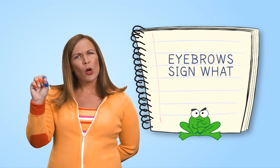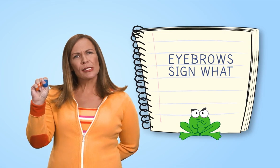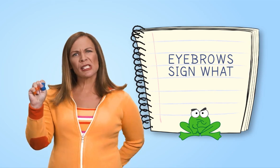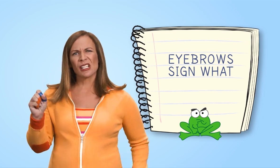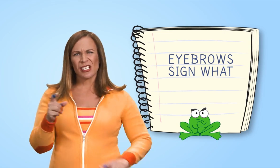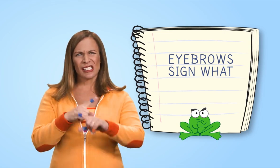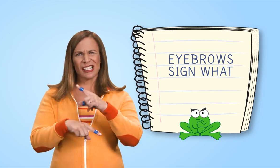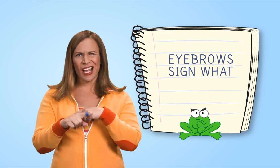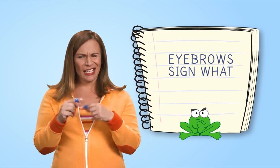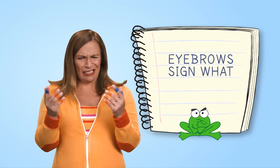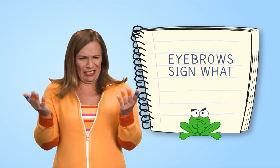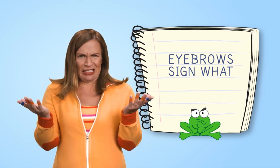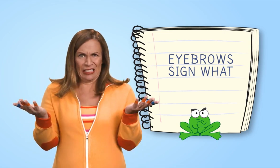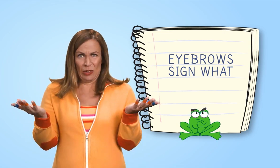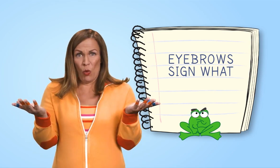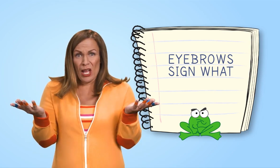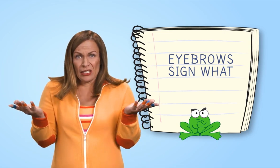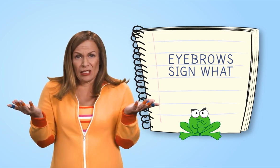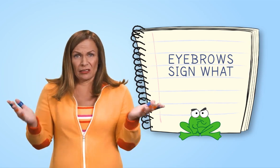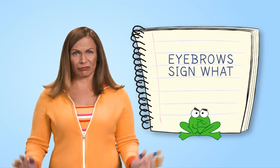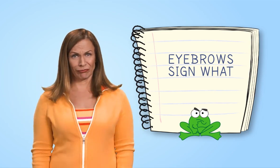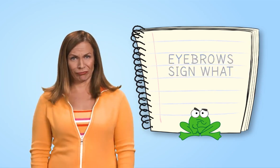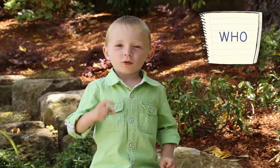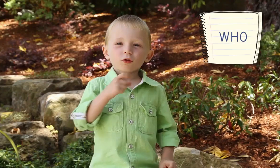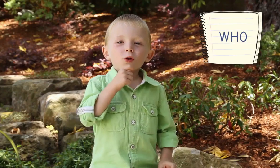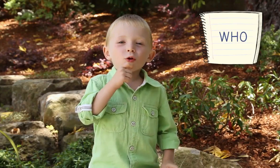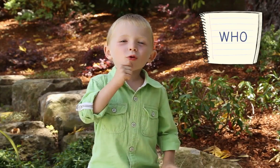Eyebrows. Sign. What? Who?